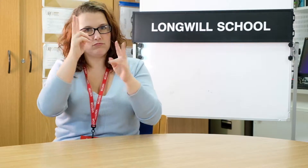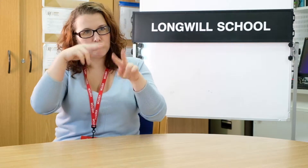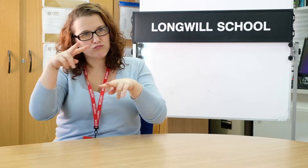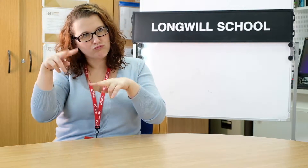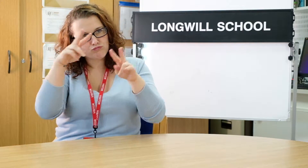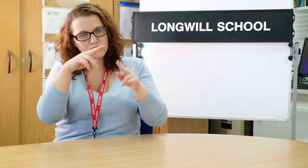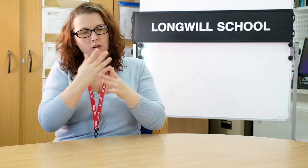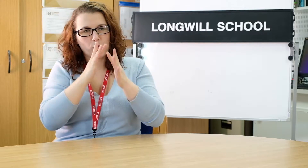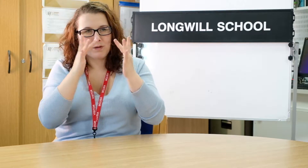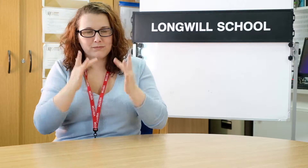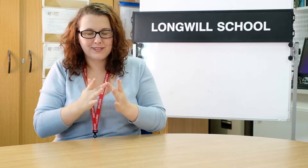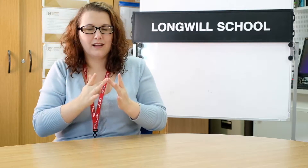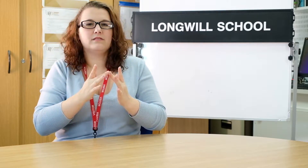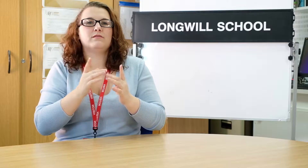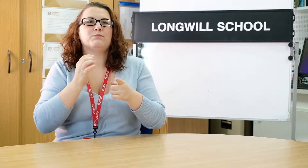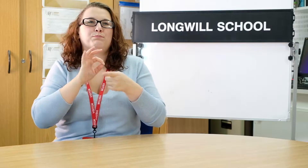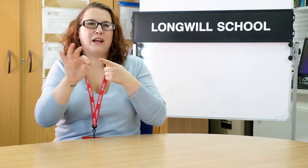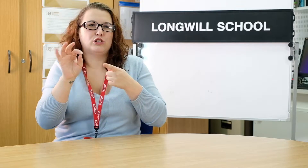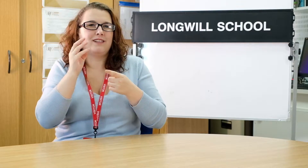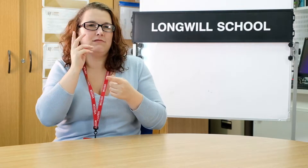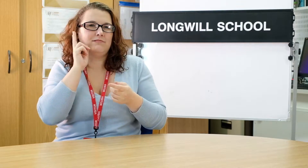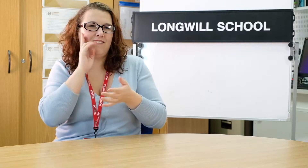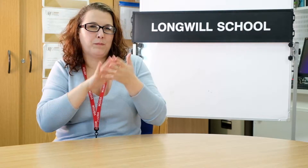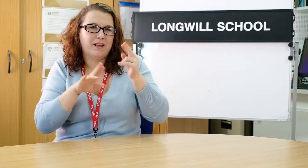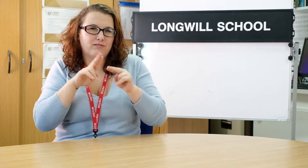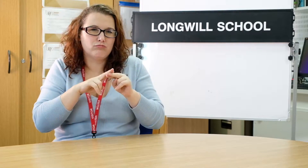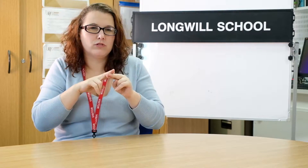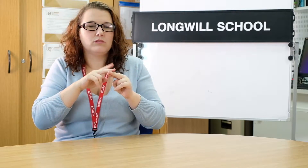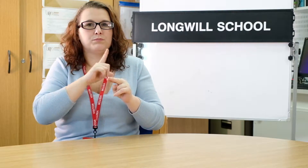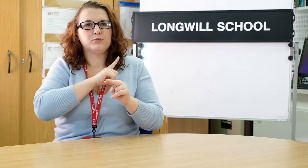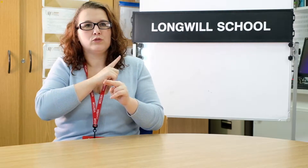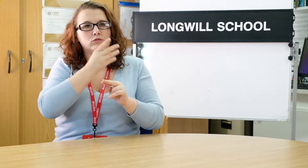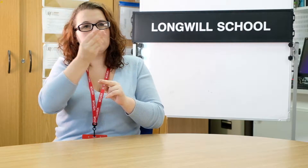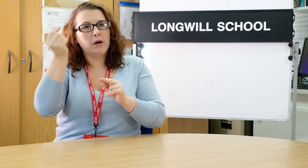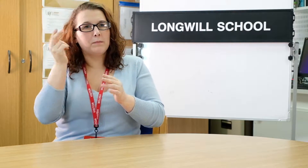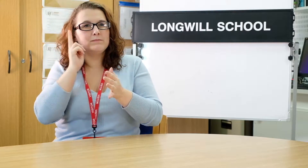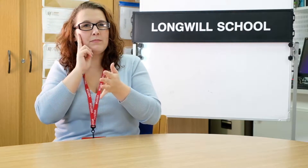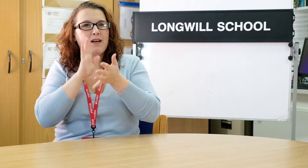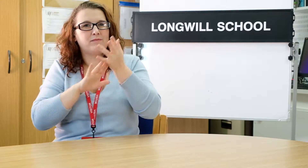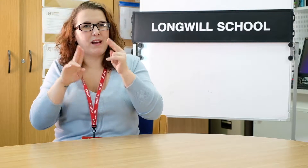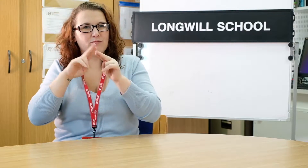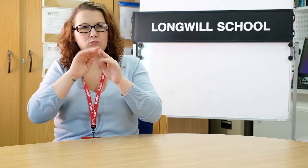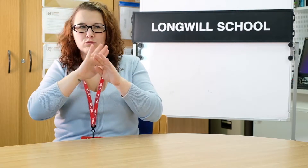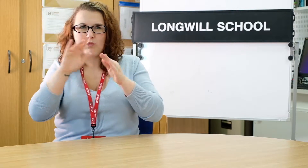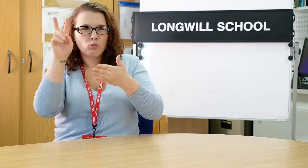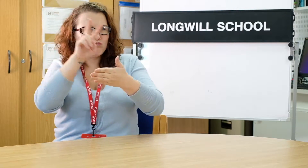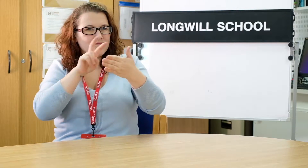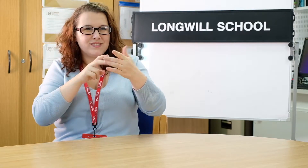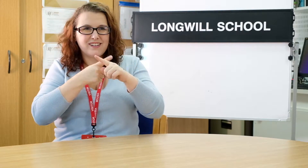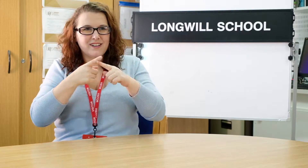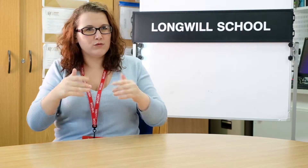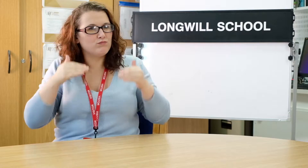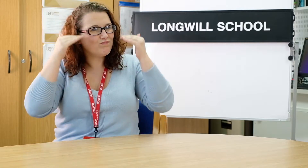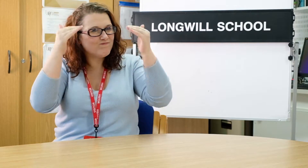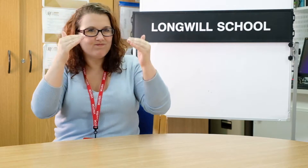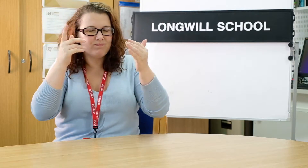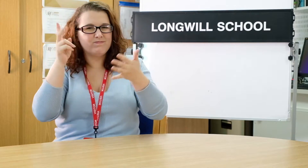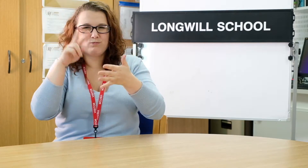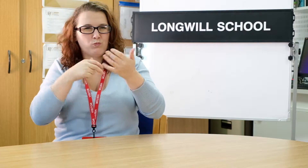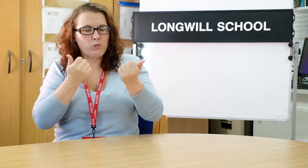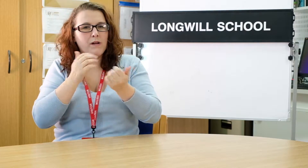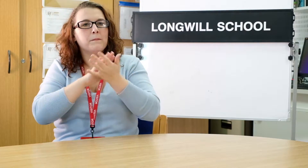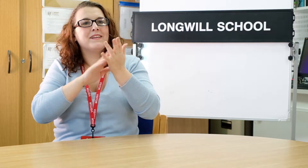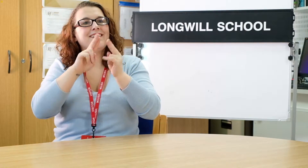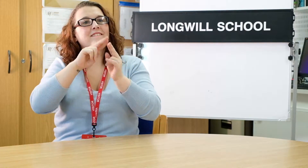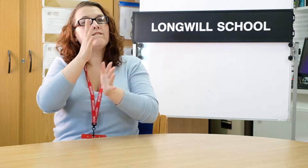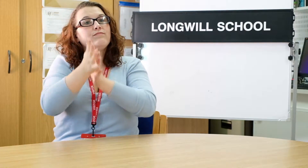website, especially for deaf parents, as some deaf parents cannot read English to a high language, so it means they